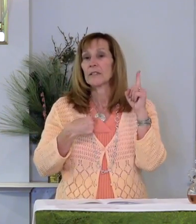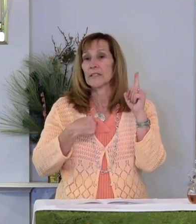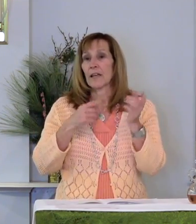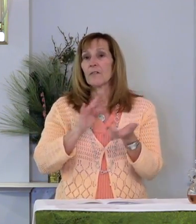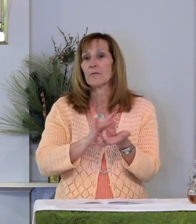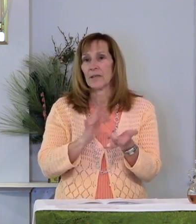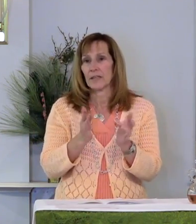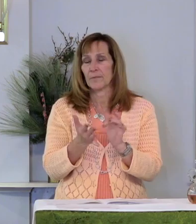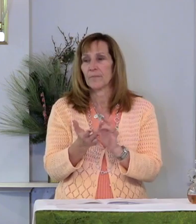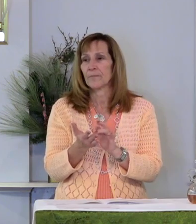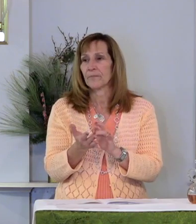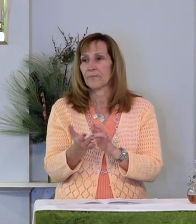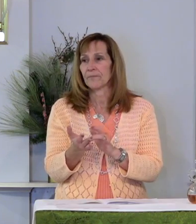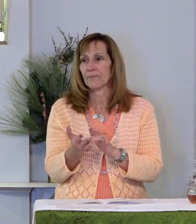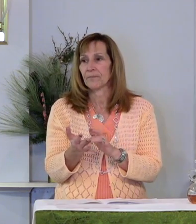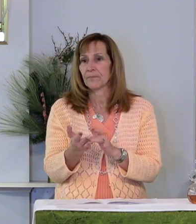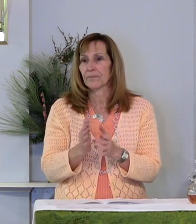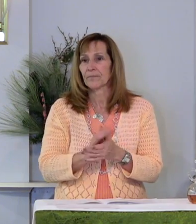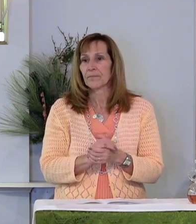remembrance of me.